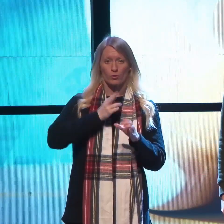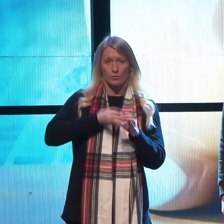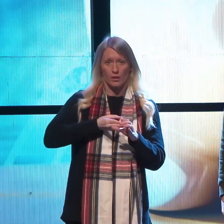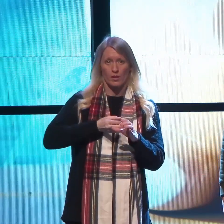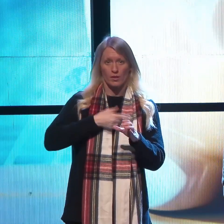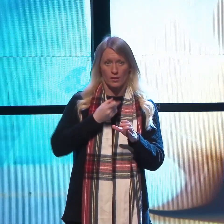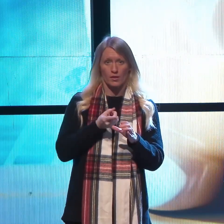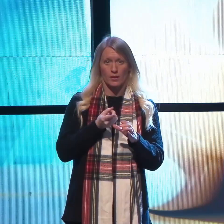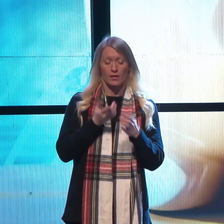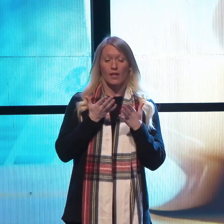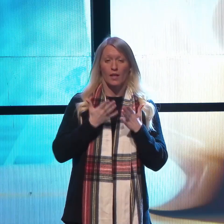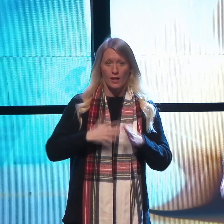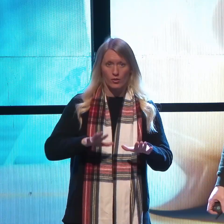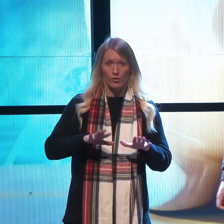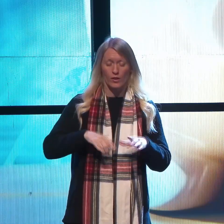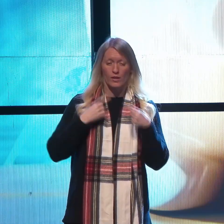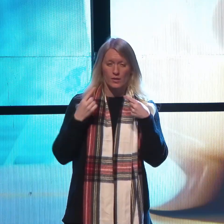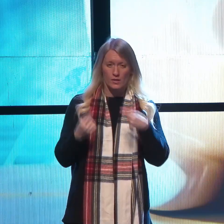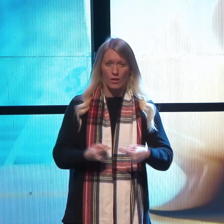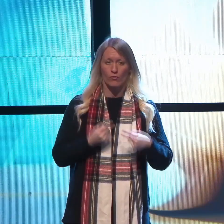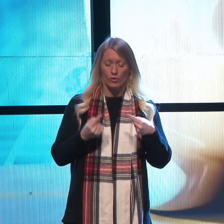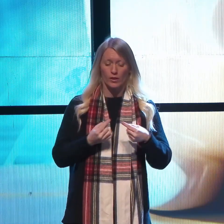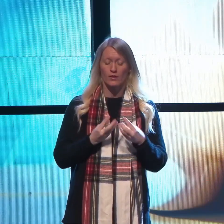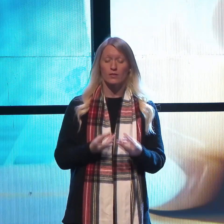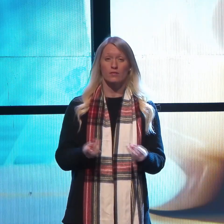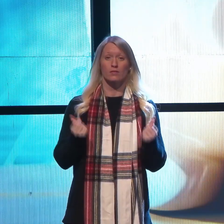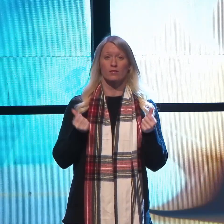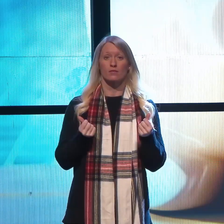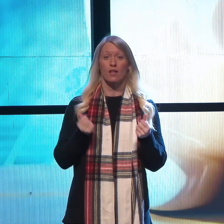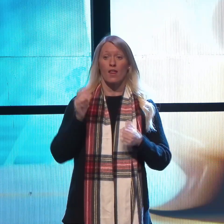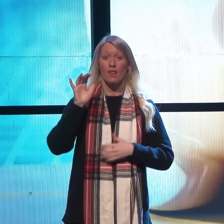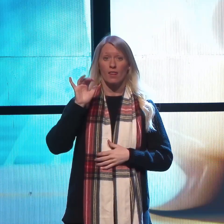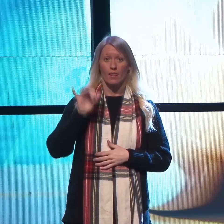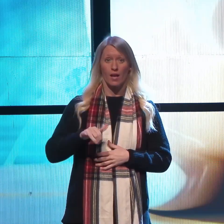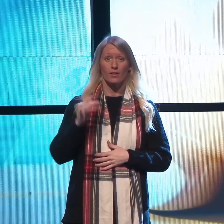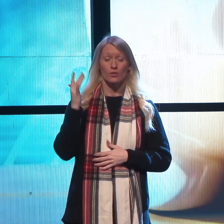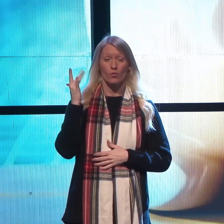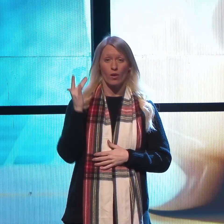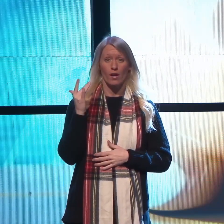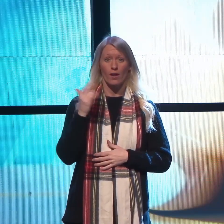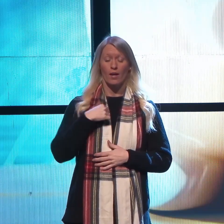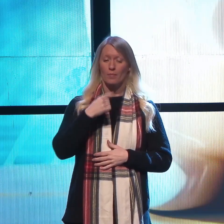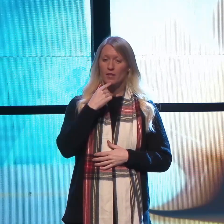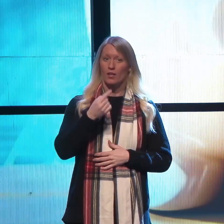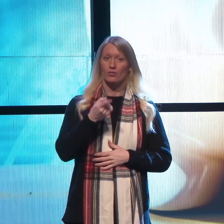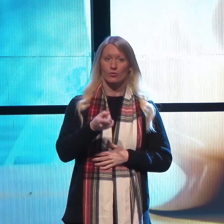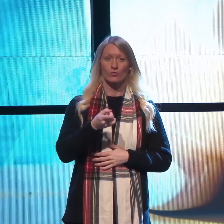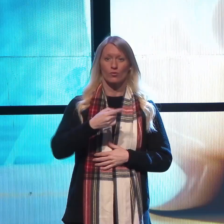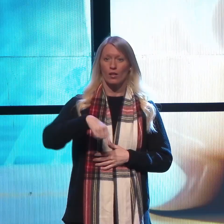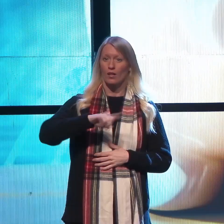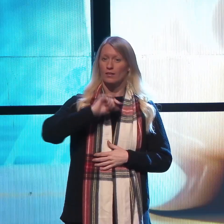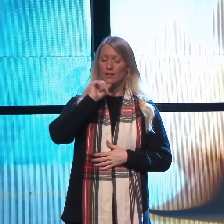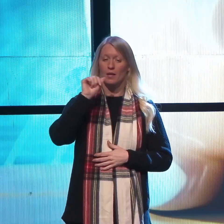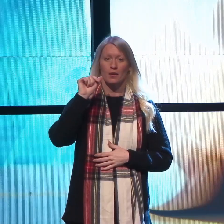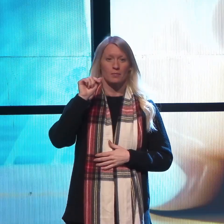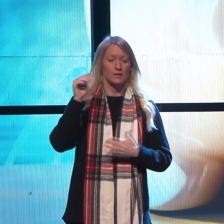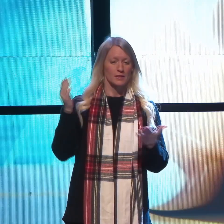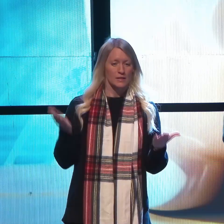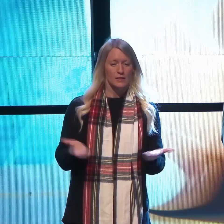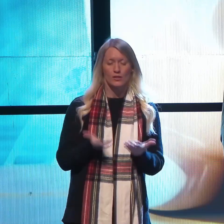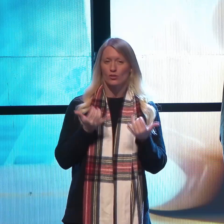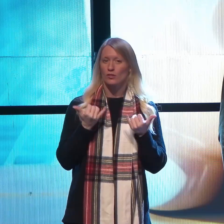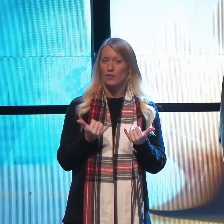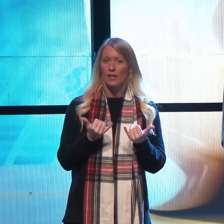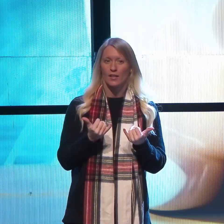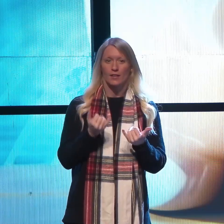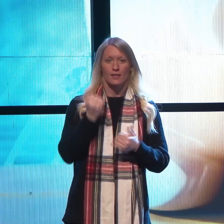suffering. That's the why. I'm telling you, I would not be here today without that why. I'd have just been like, run a